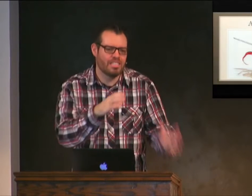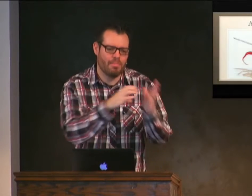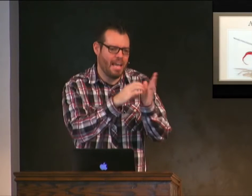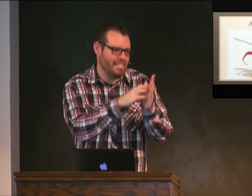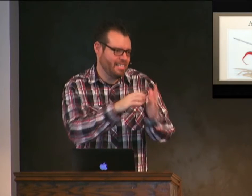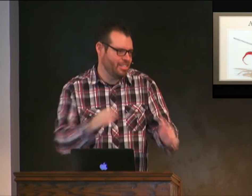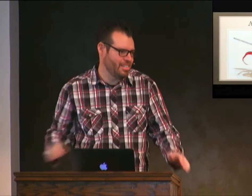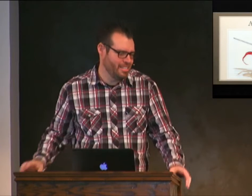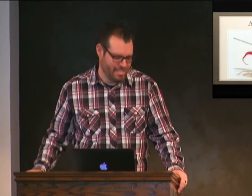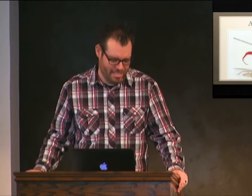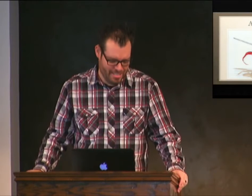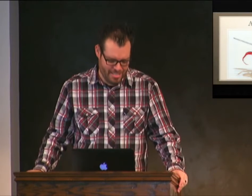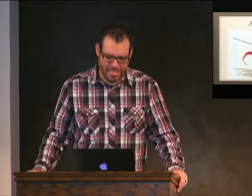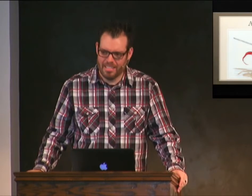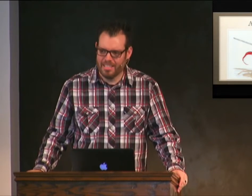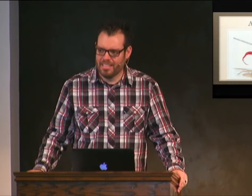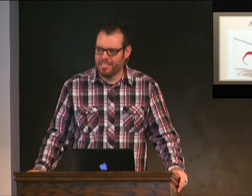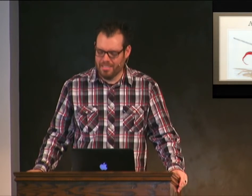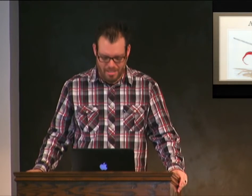I love this passage.